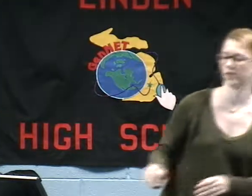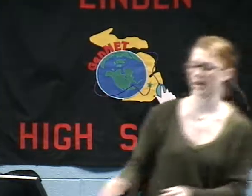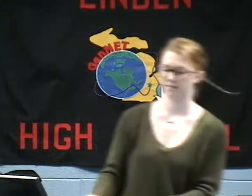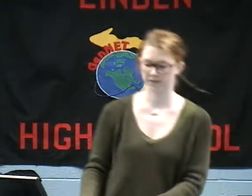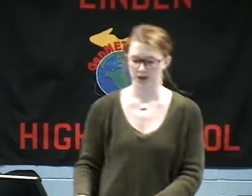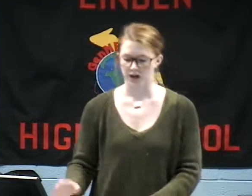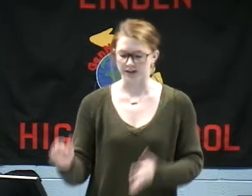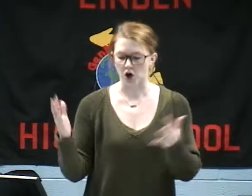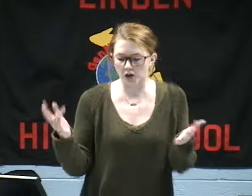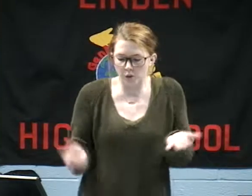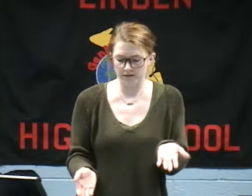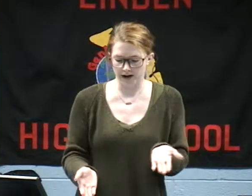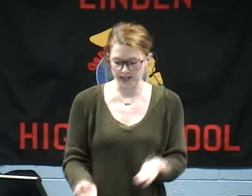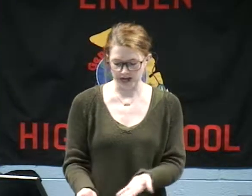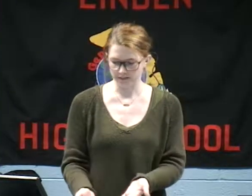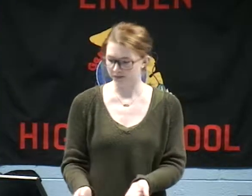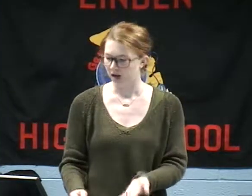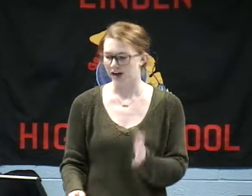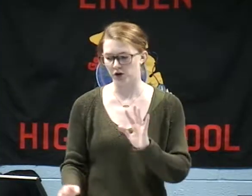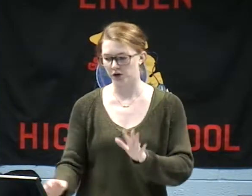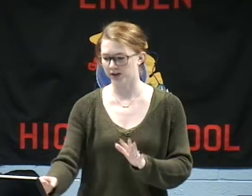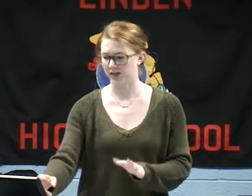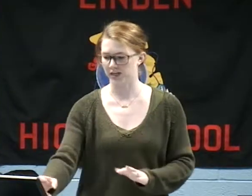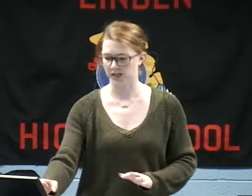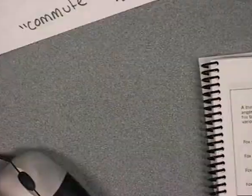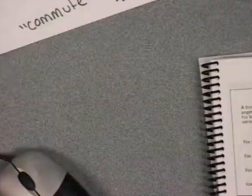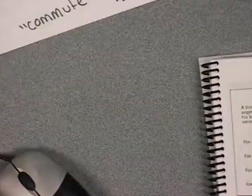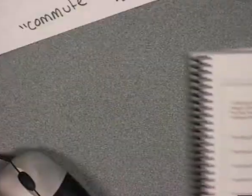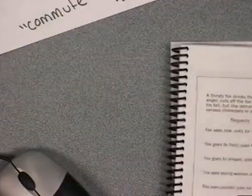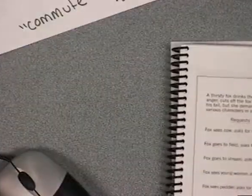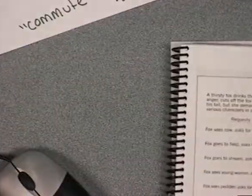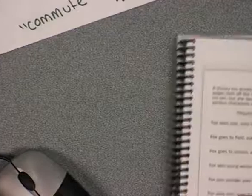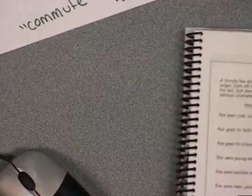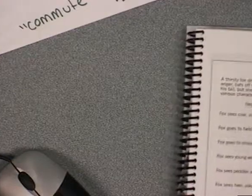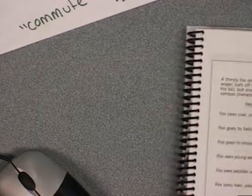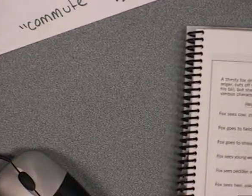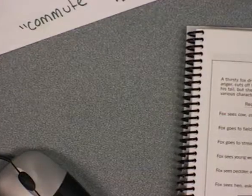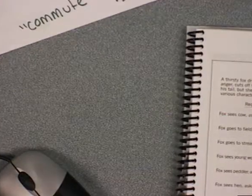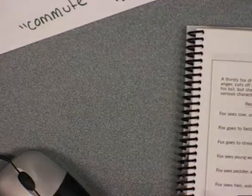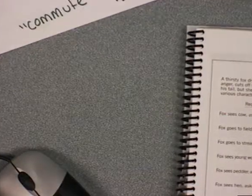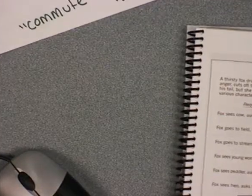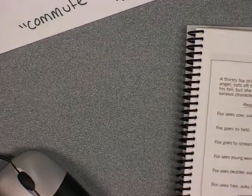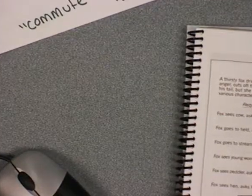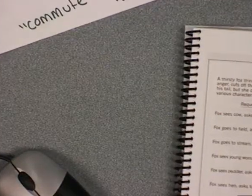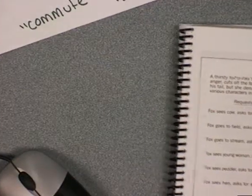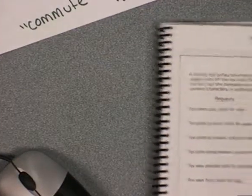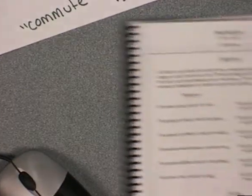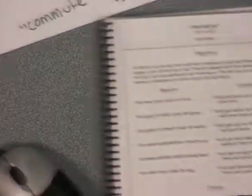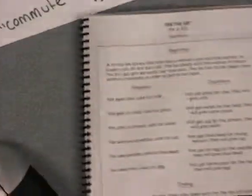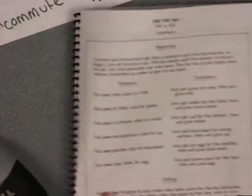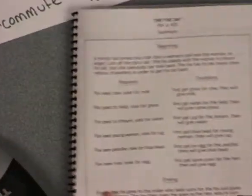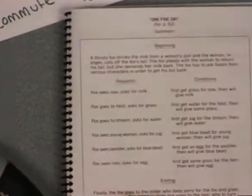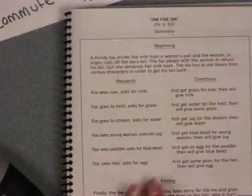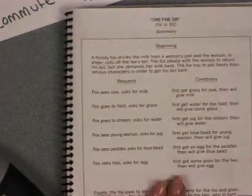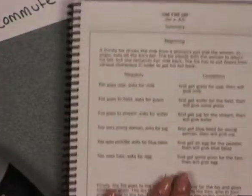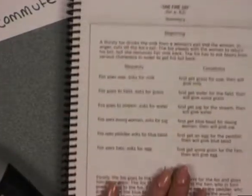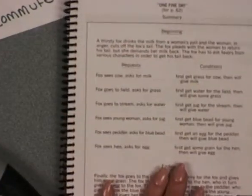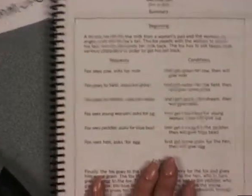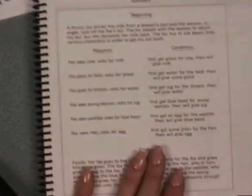Okay. It's called One Fine Day. I know you guys need to get to class. So if you do need to leave, I'll keep on recording